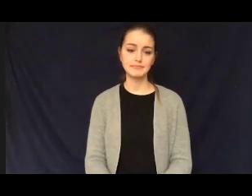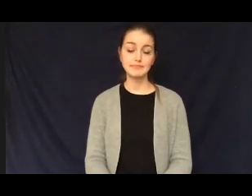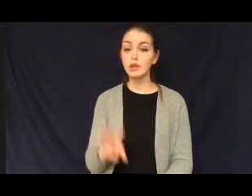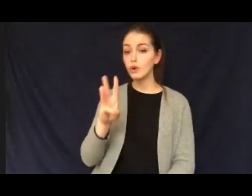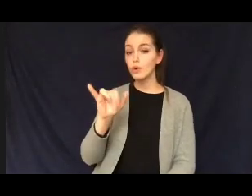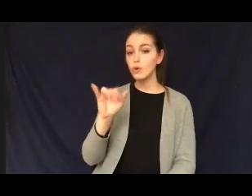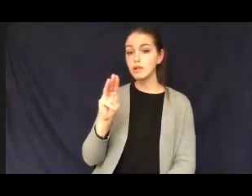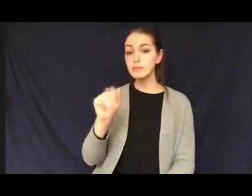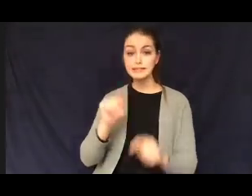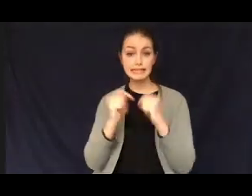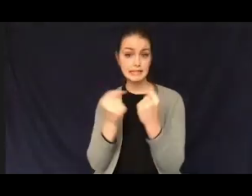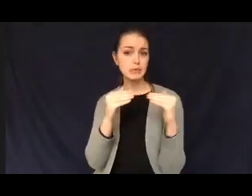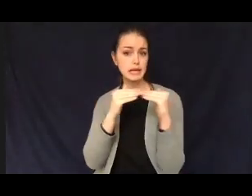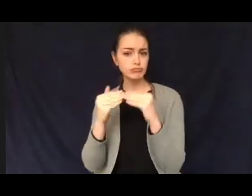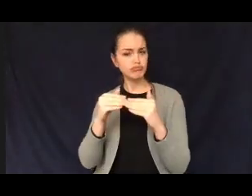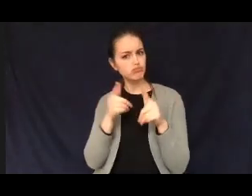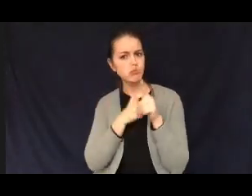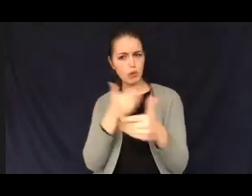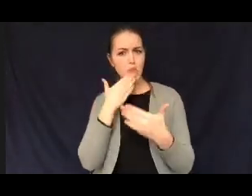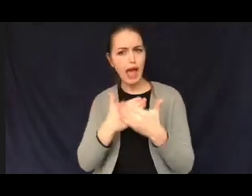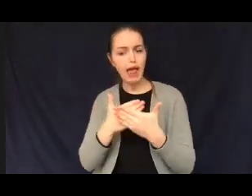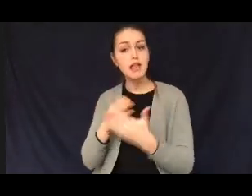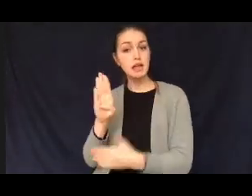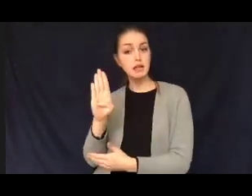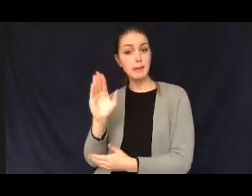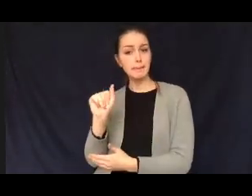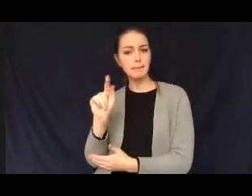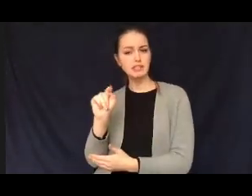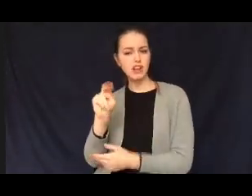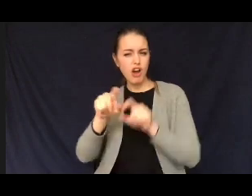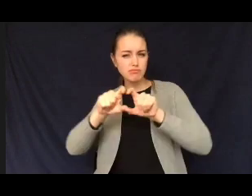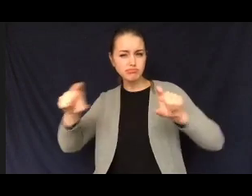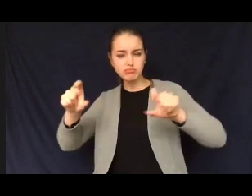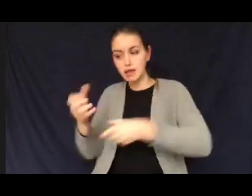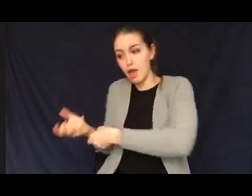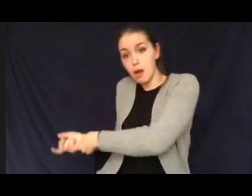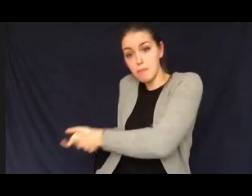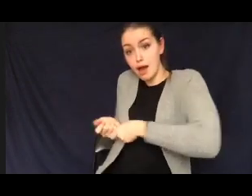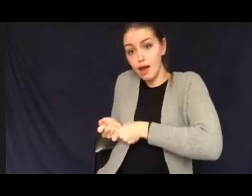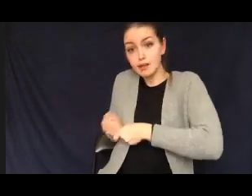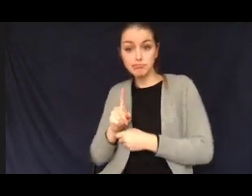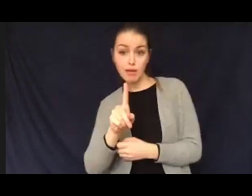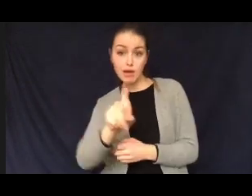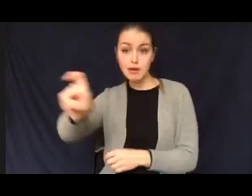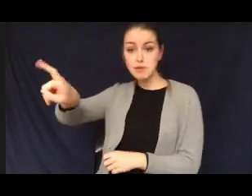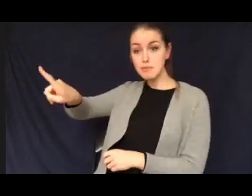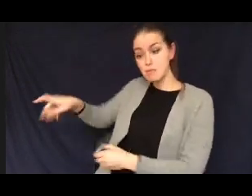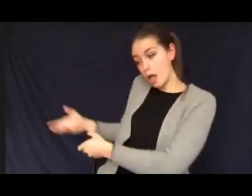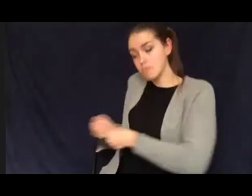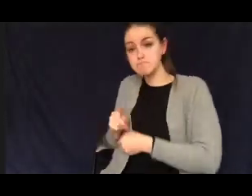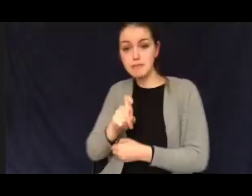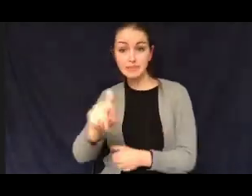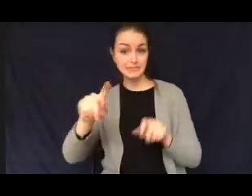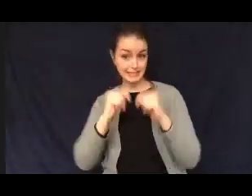Wilma's teammates ran well, passed the baton smoothly, and kept the team at first place. Wilma readied herself for